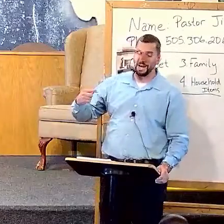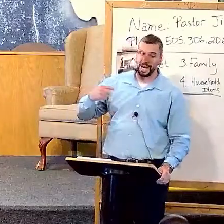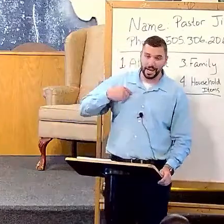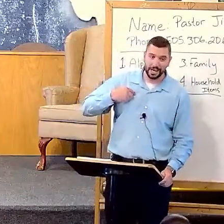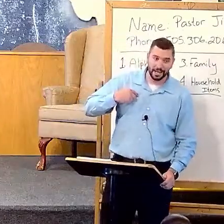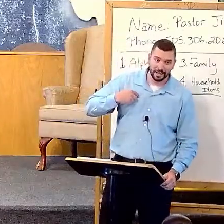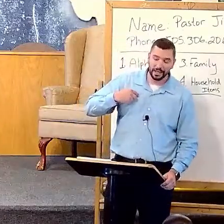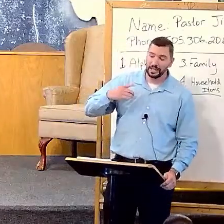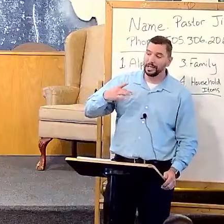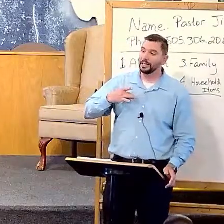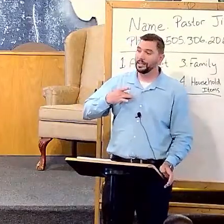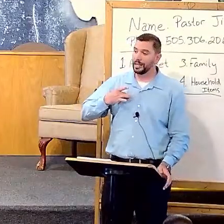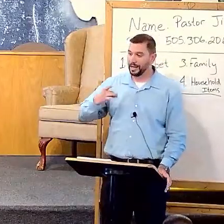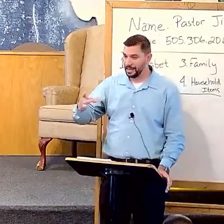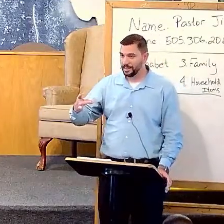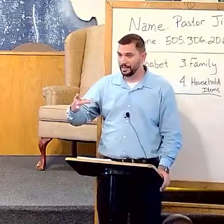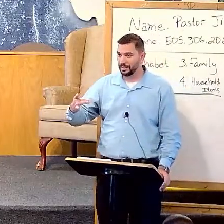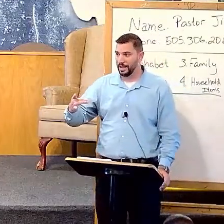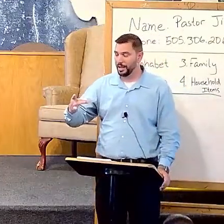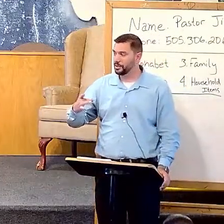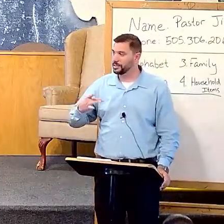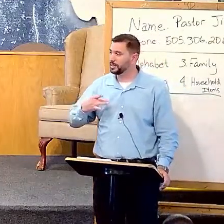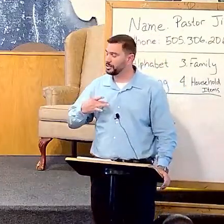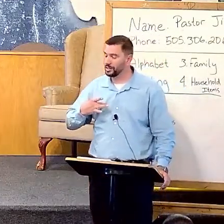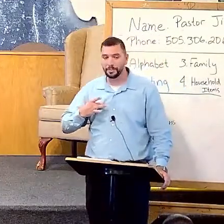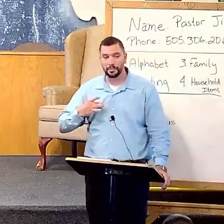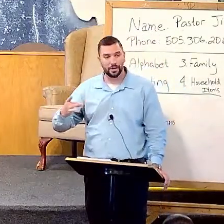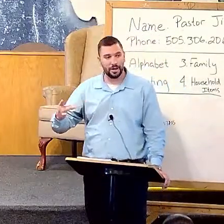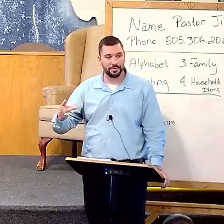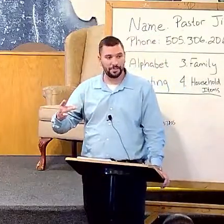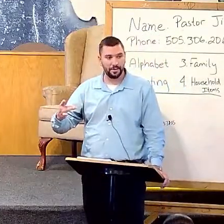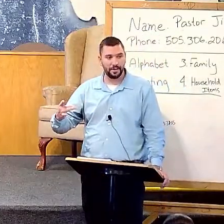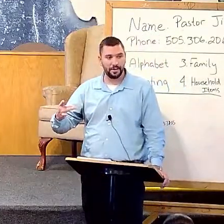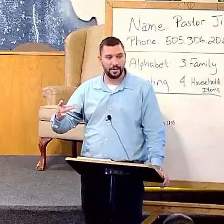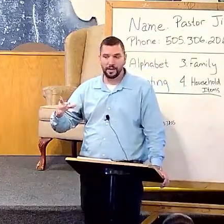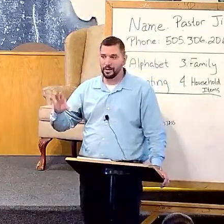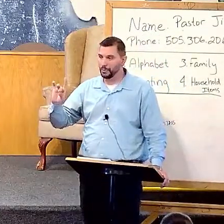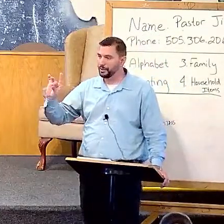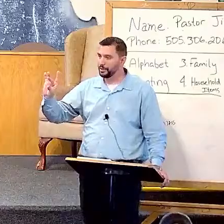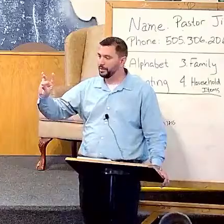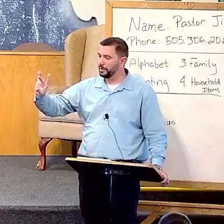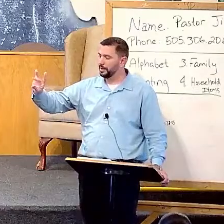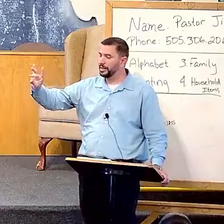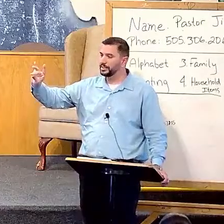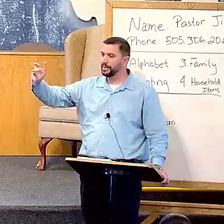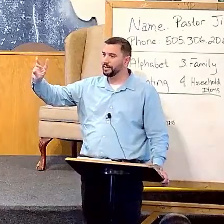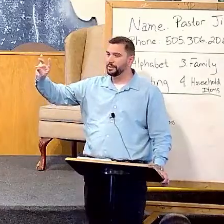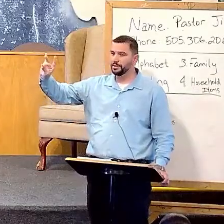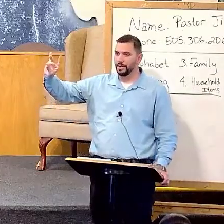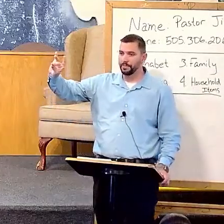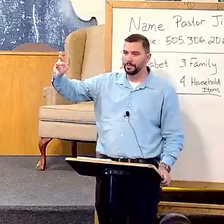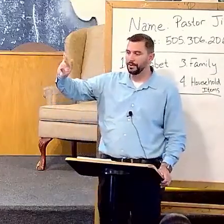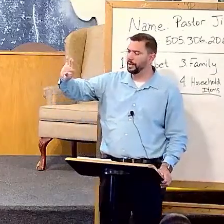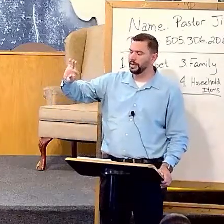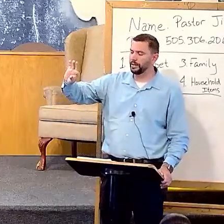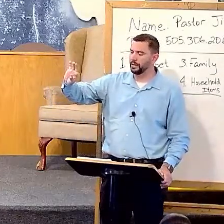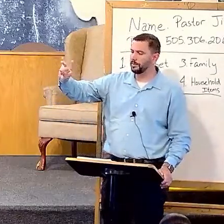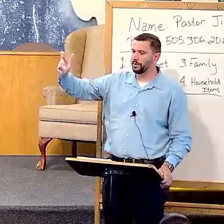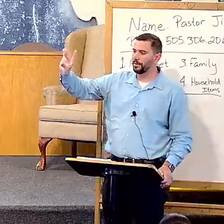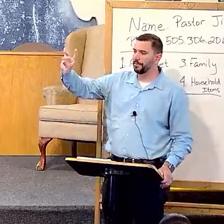"I like," and you're just going to gently pull it off. With your index finger and your thumb, or not index, I'm sorry, your feeling